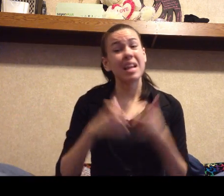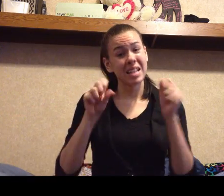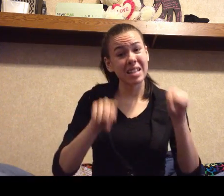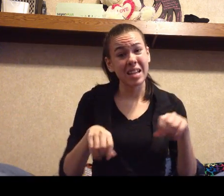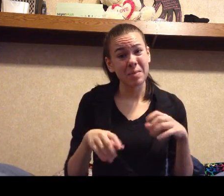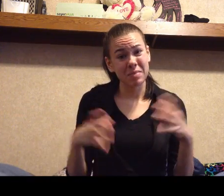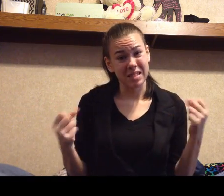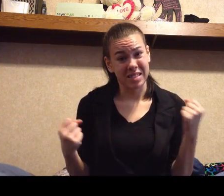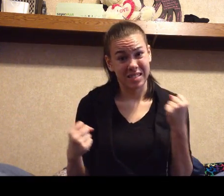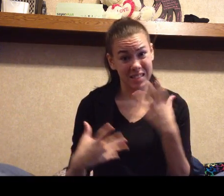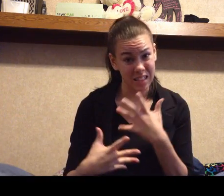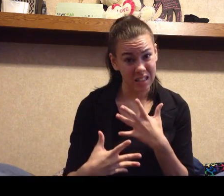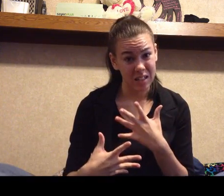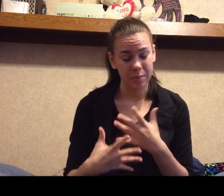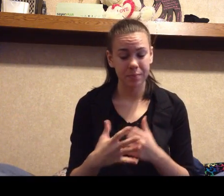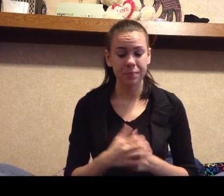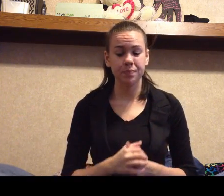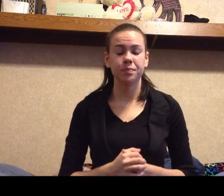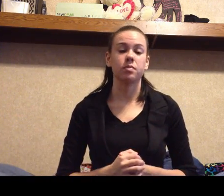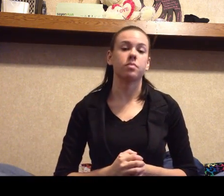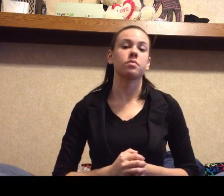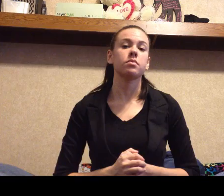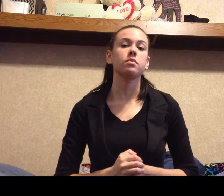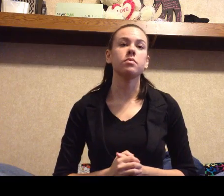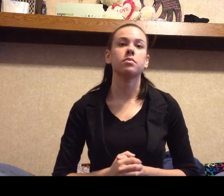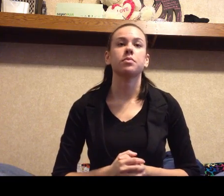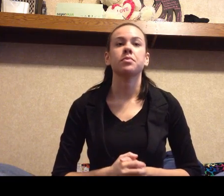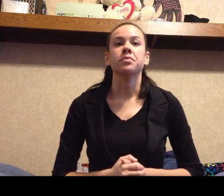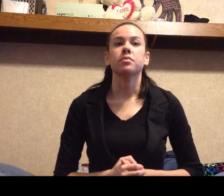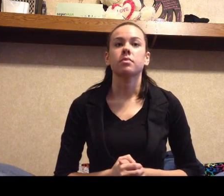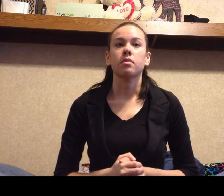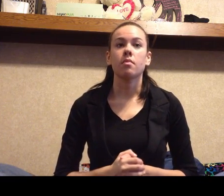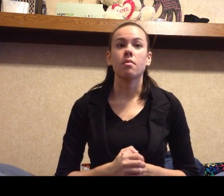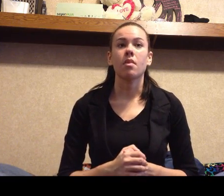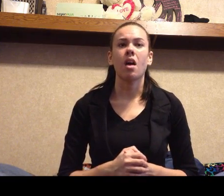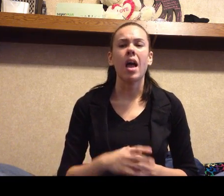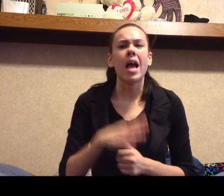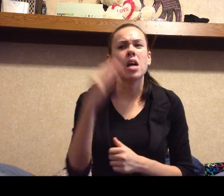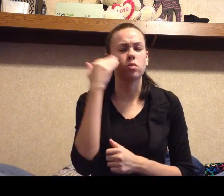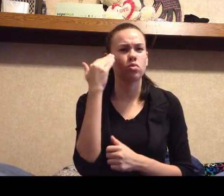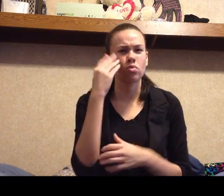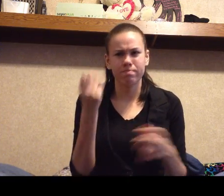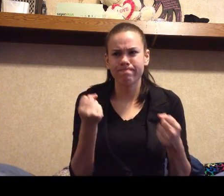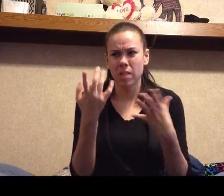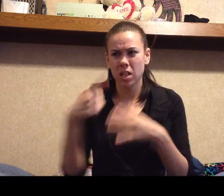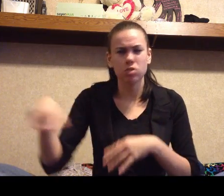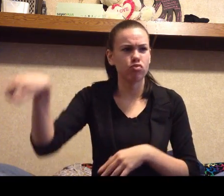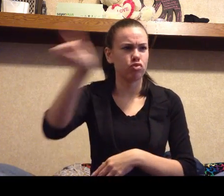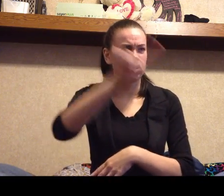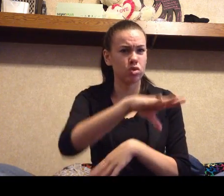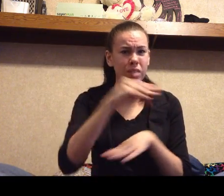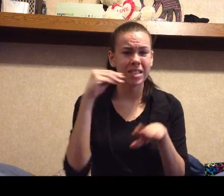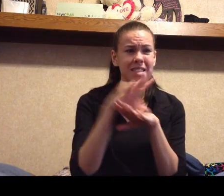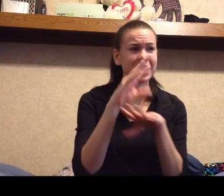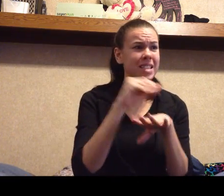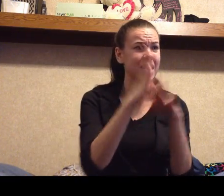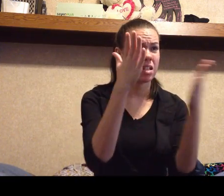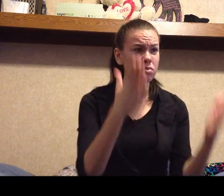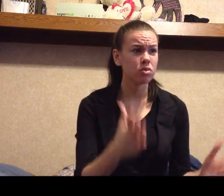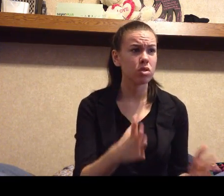immigration status with the Department of USCIS. And I know many of you are counselors, social workers, and the